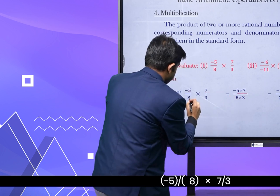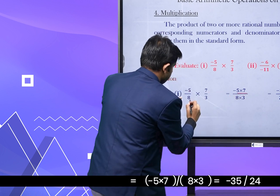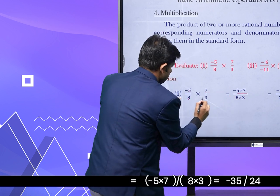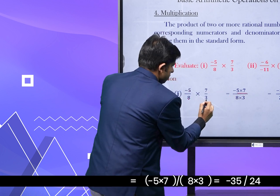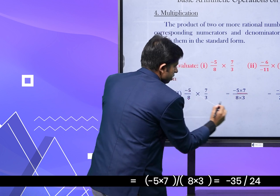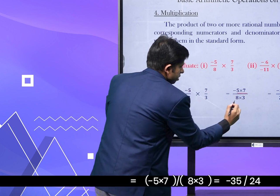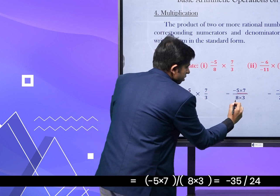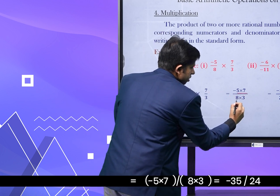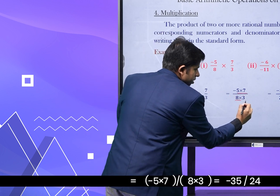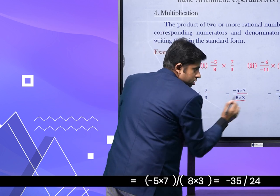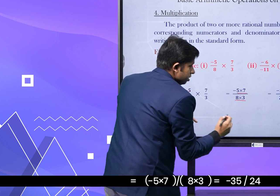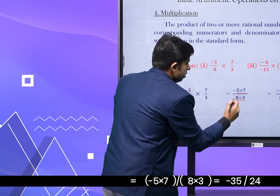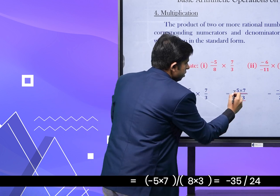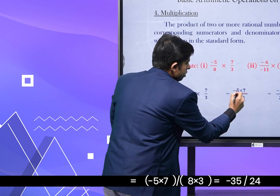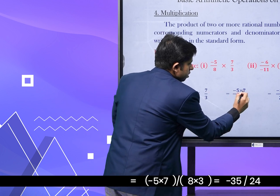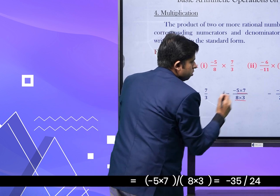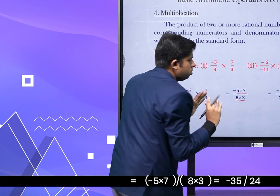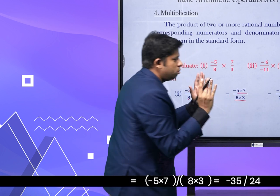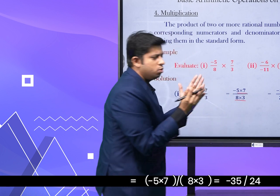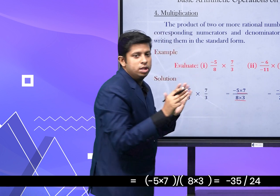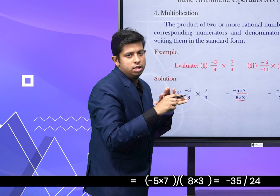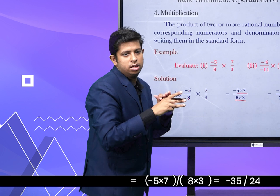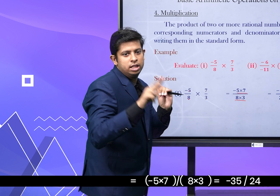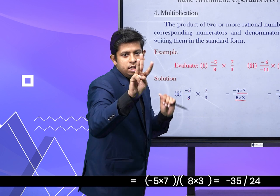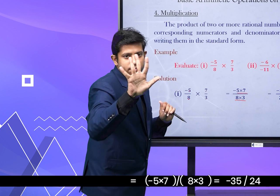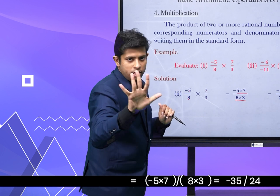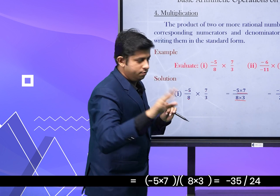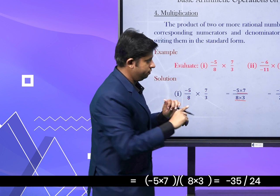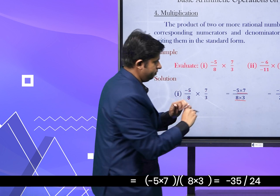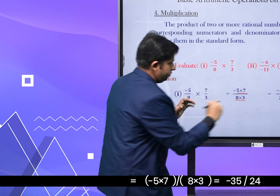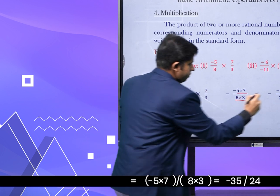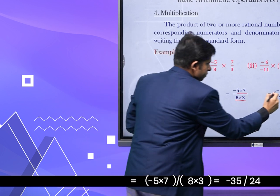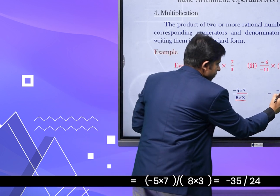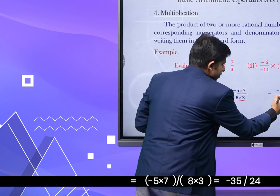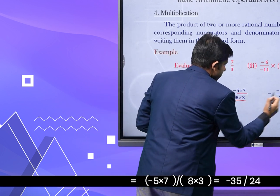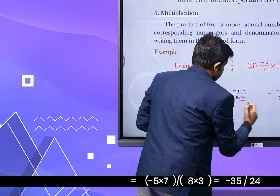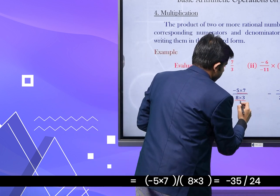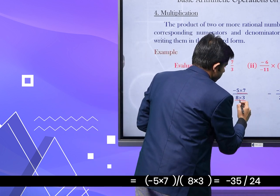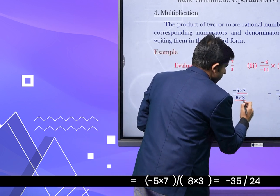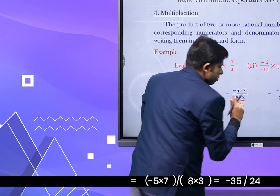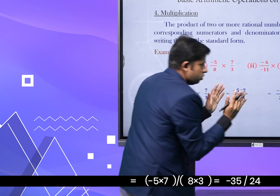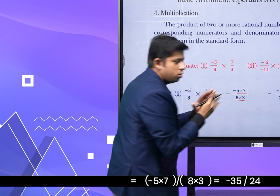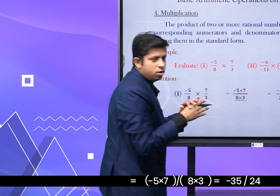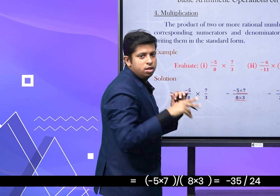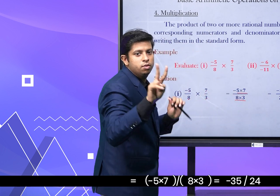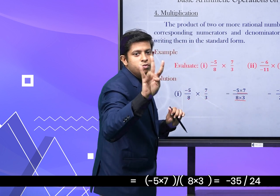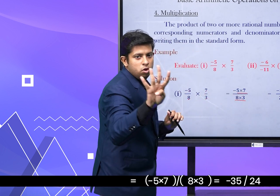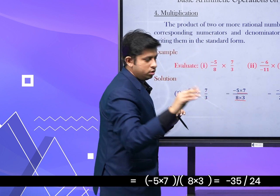is equal to minus 5 into 7 by 8 into 3. 5 times 7 is minus 35 and 8 times